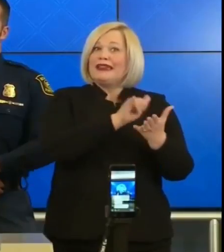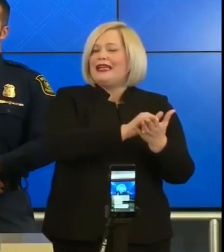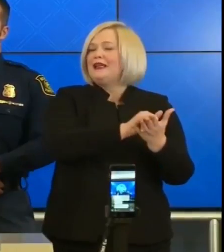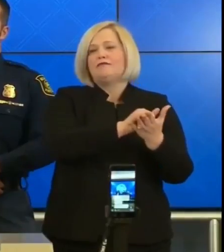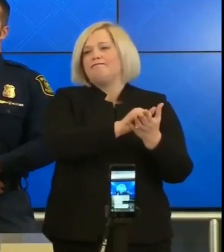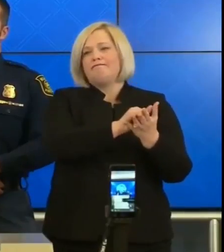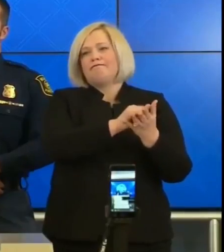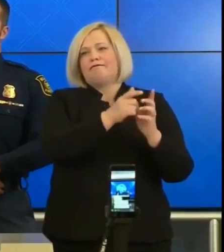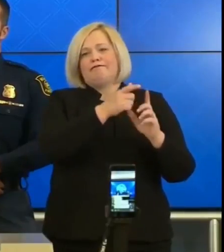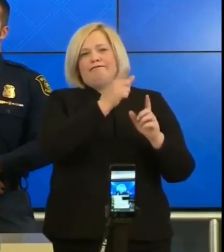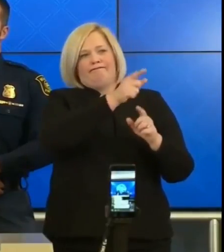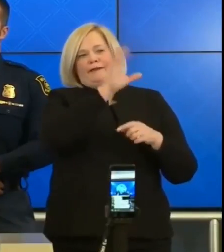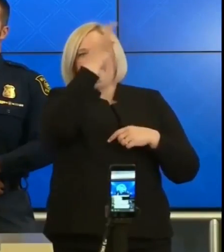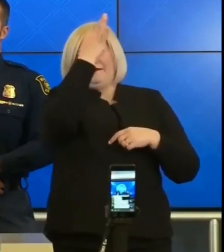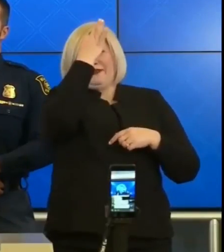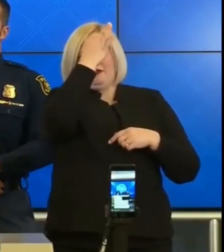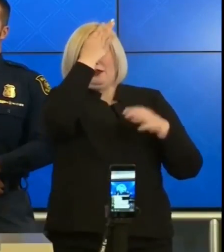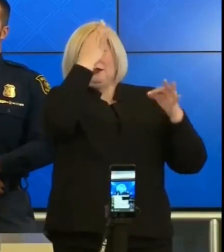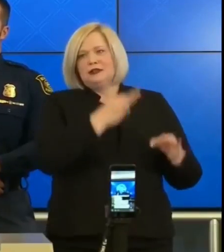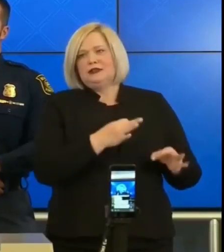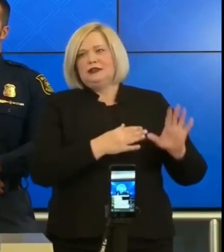would have to come from the federal government.